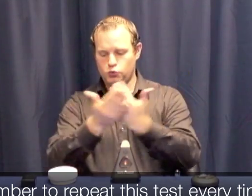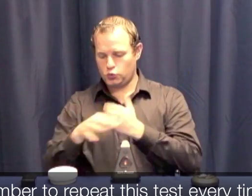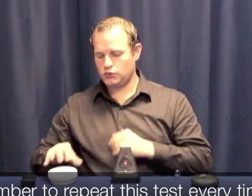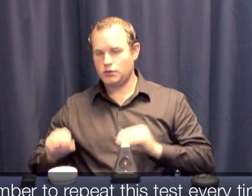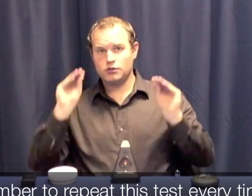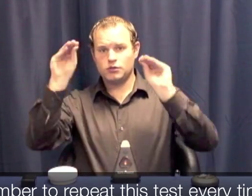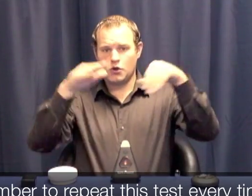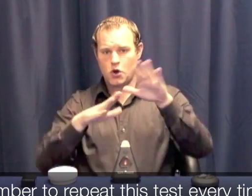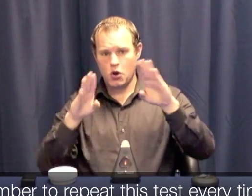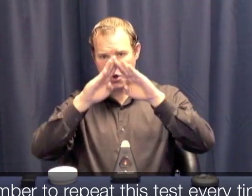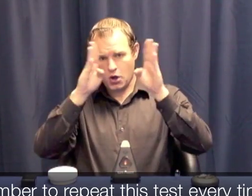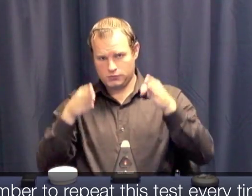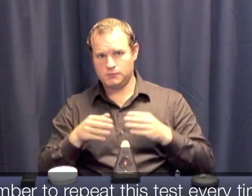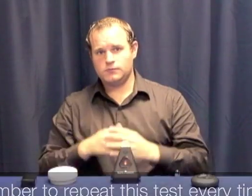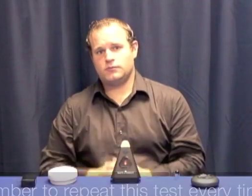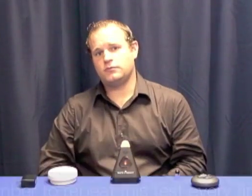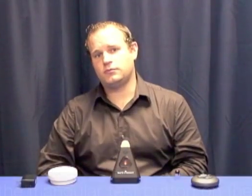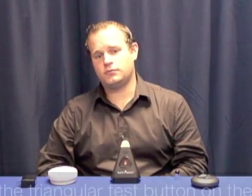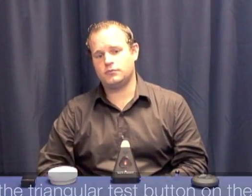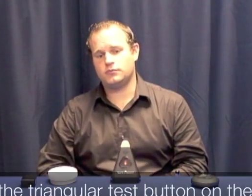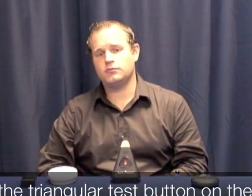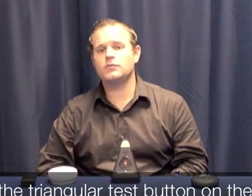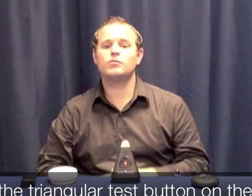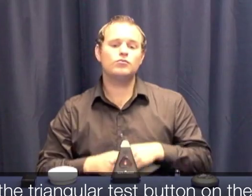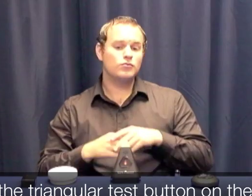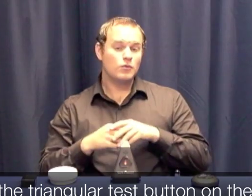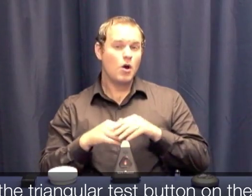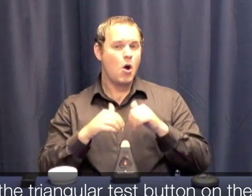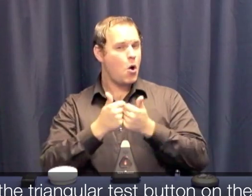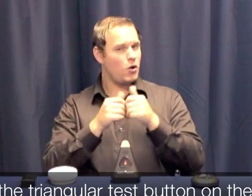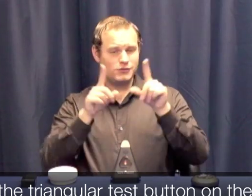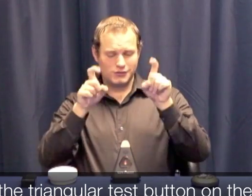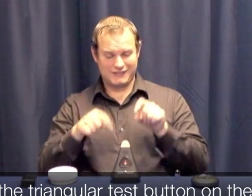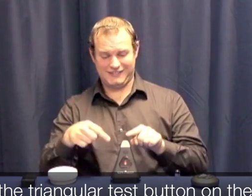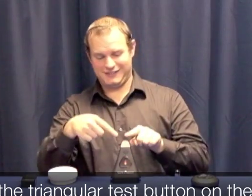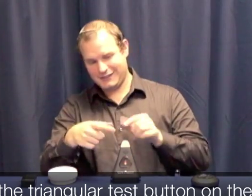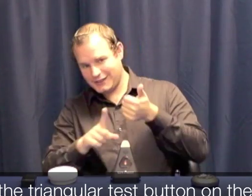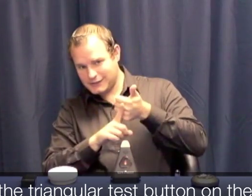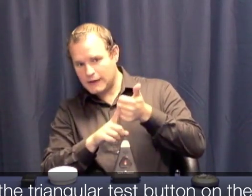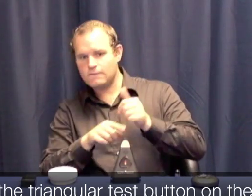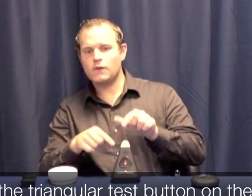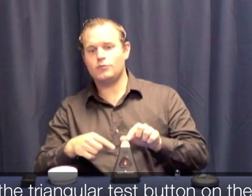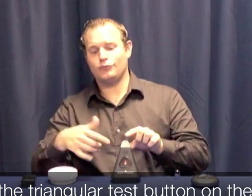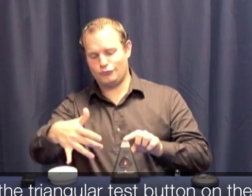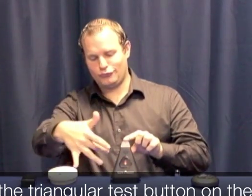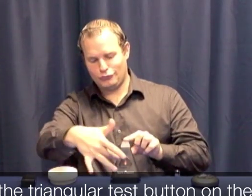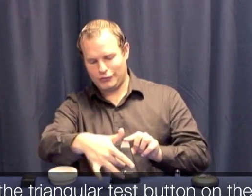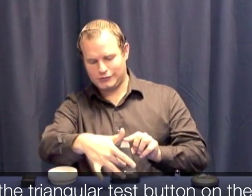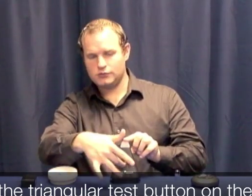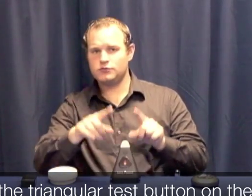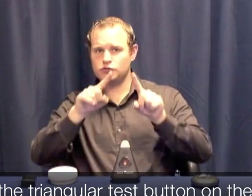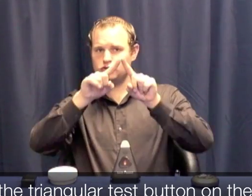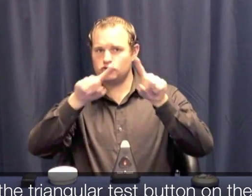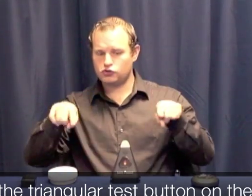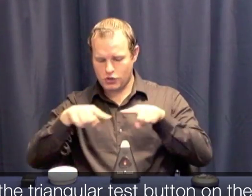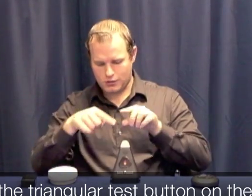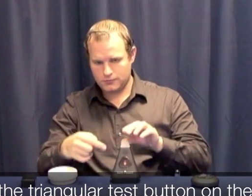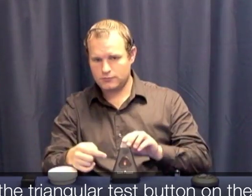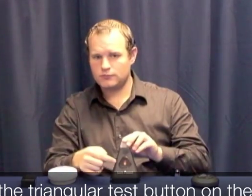is activated. Remember to repeat this test each time you install a new alarm in your home. Press the triangular test